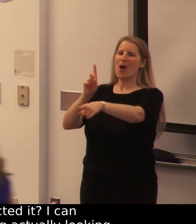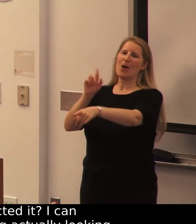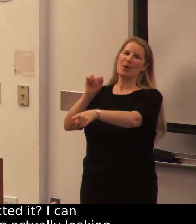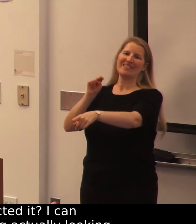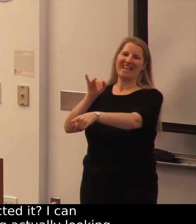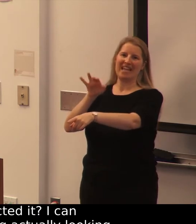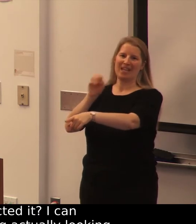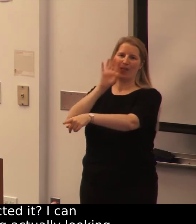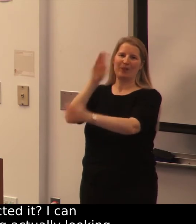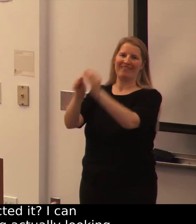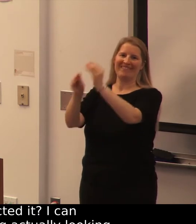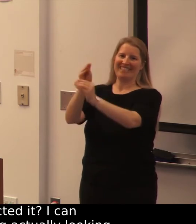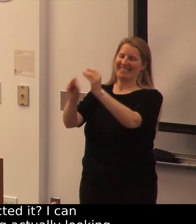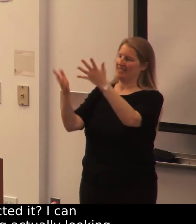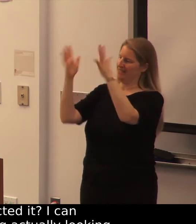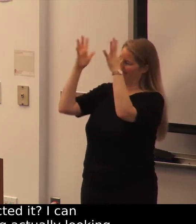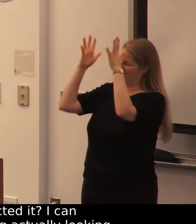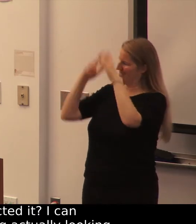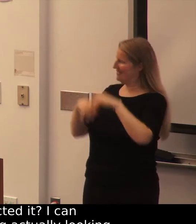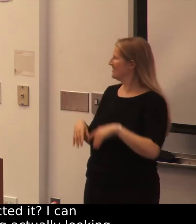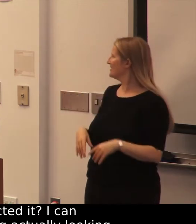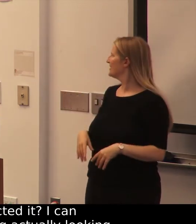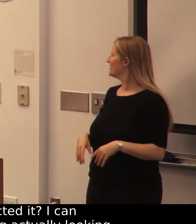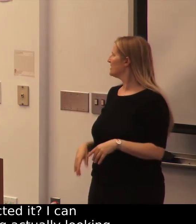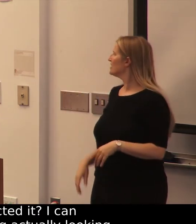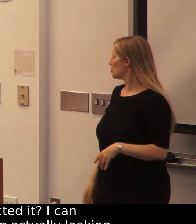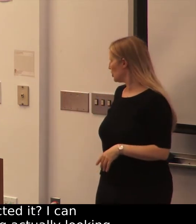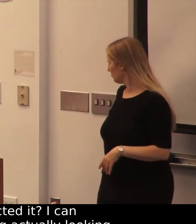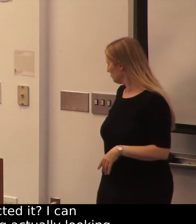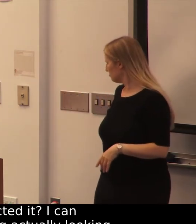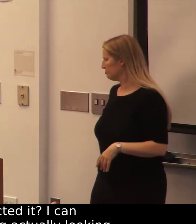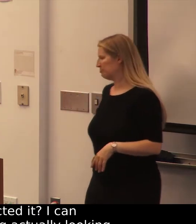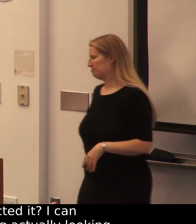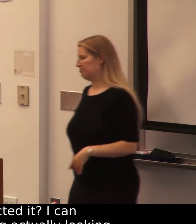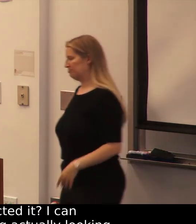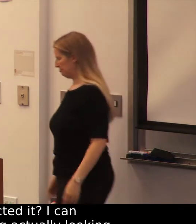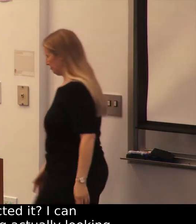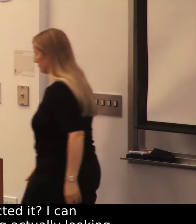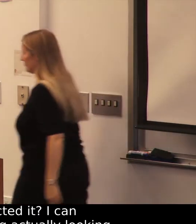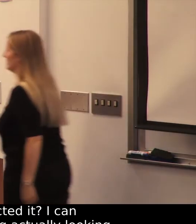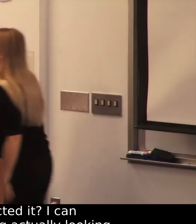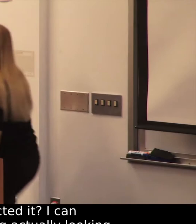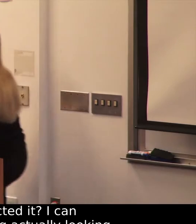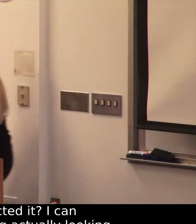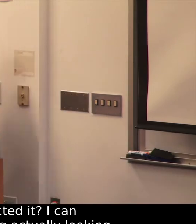We'll find Danielle. Do you think I disconnected us?